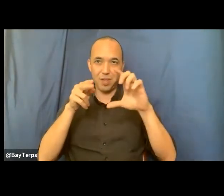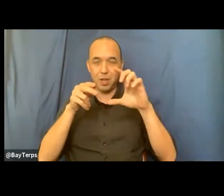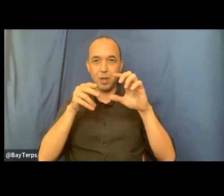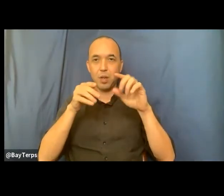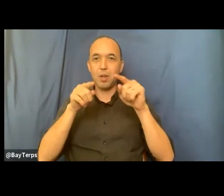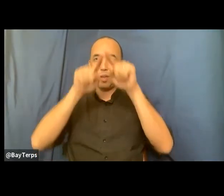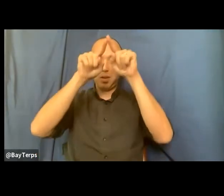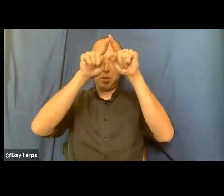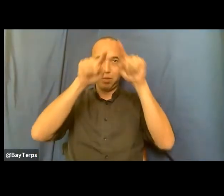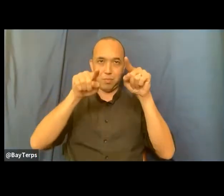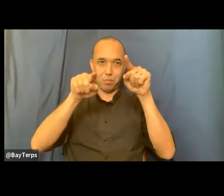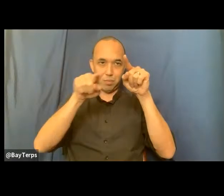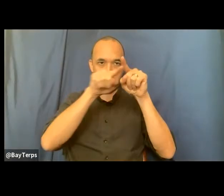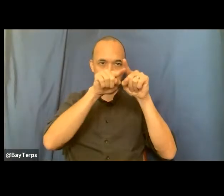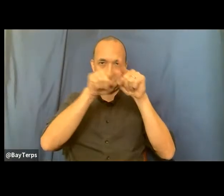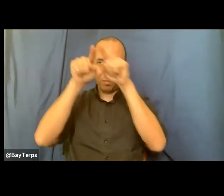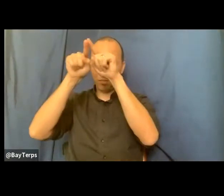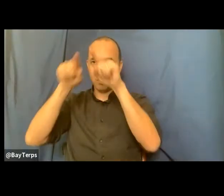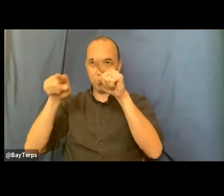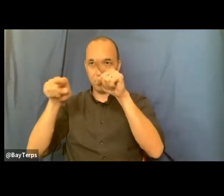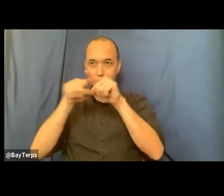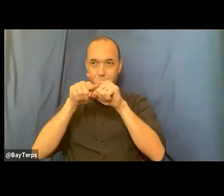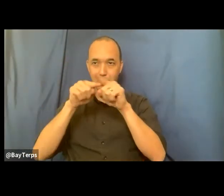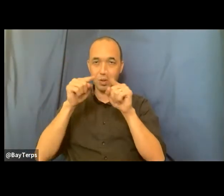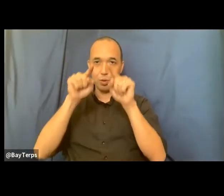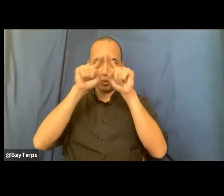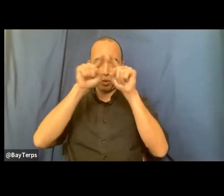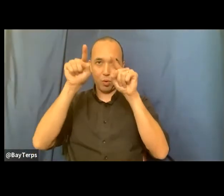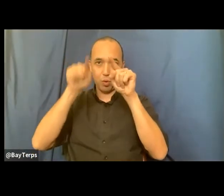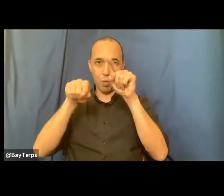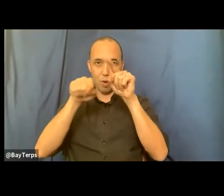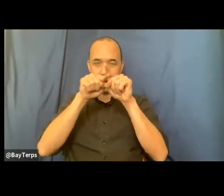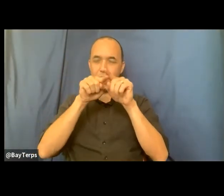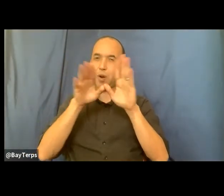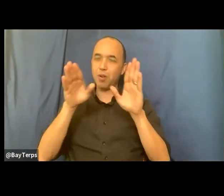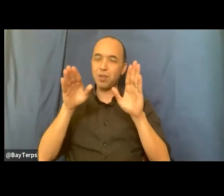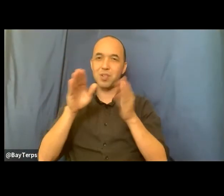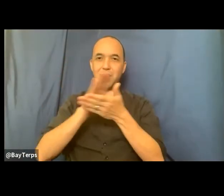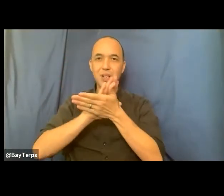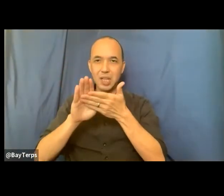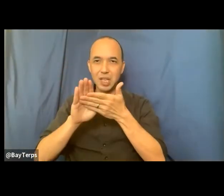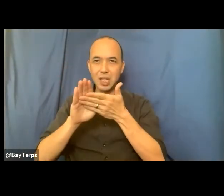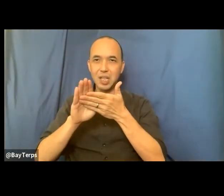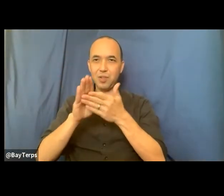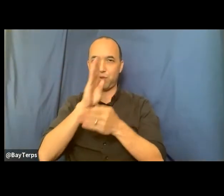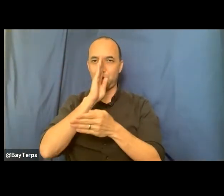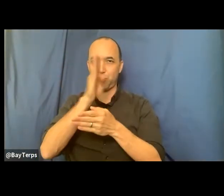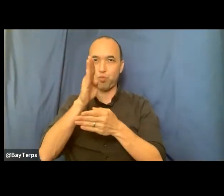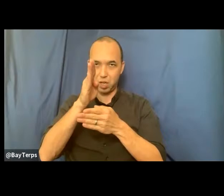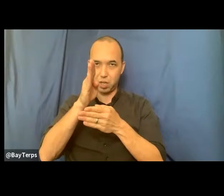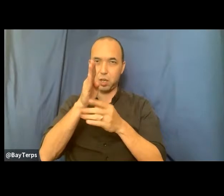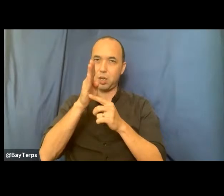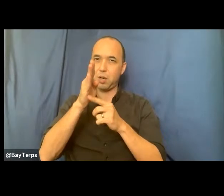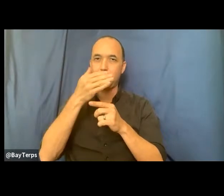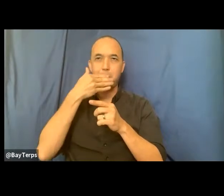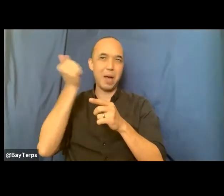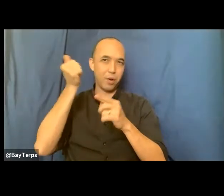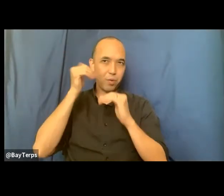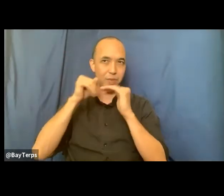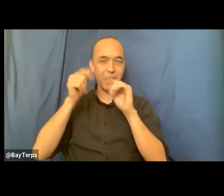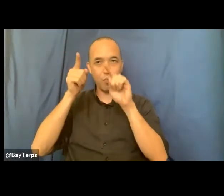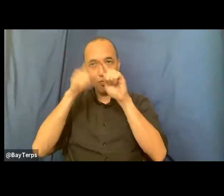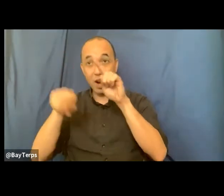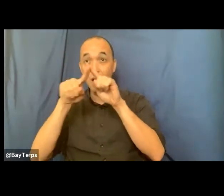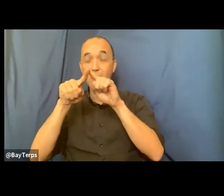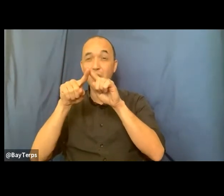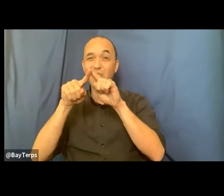the classic triangles and squares and clean straight edges. You're gonna get frustrated